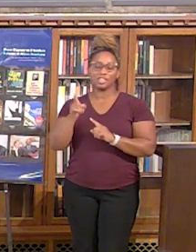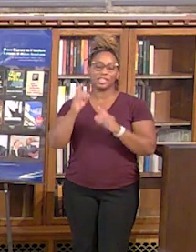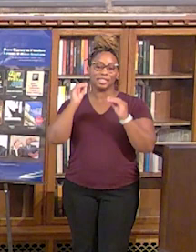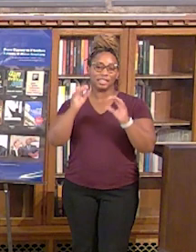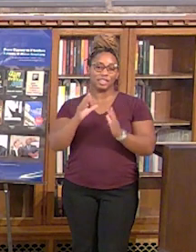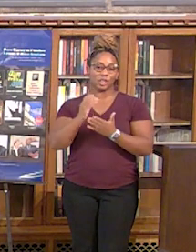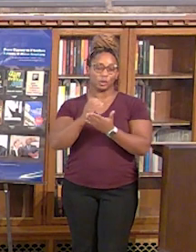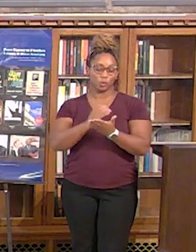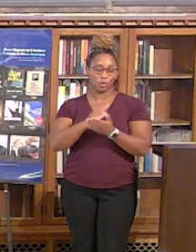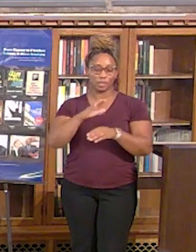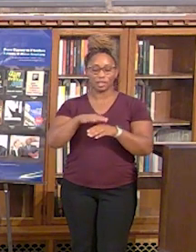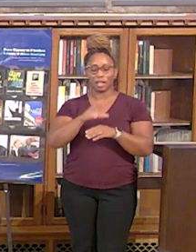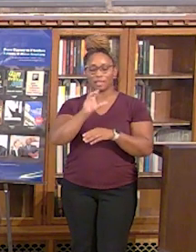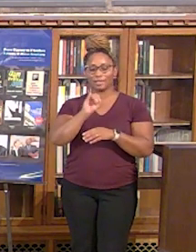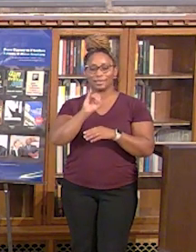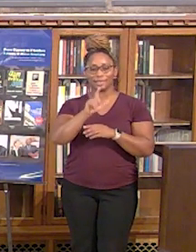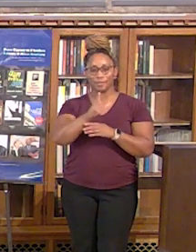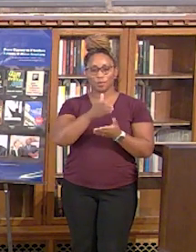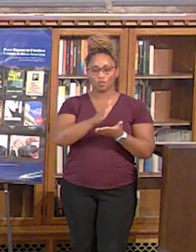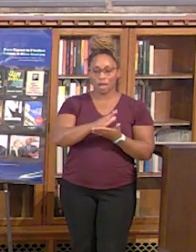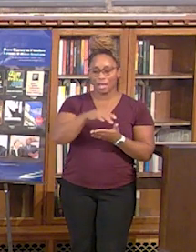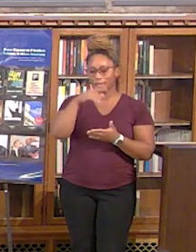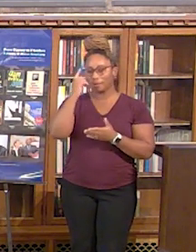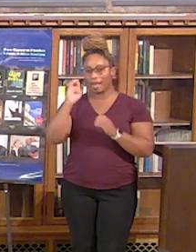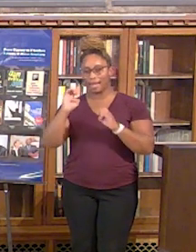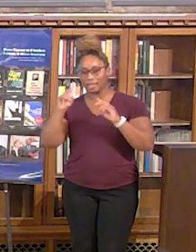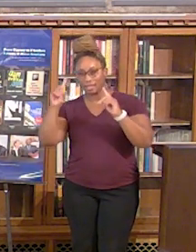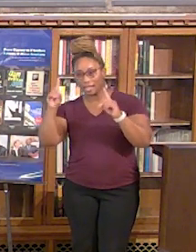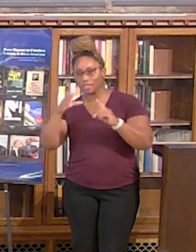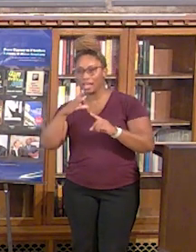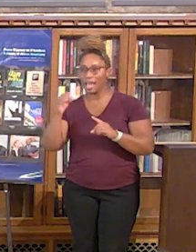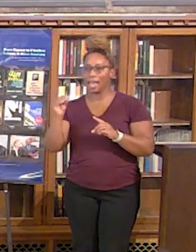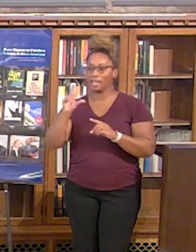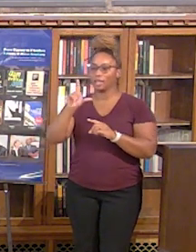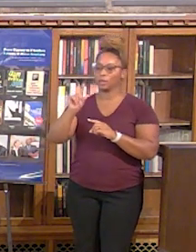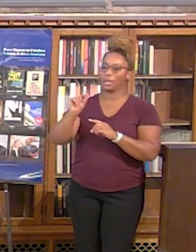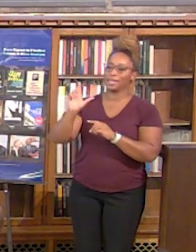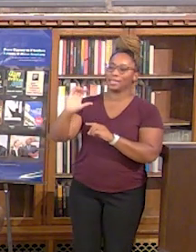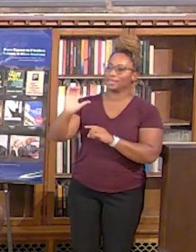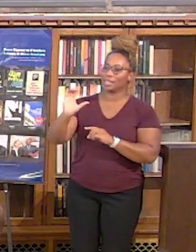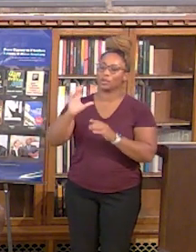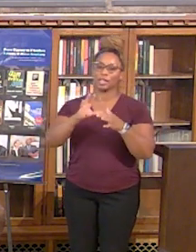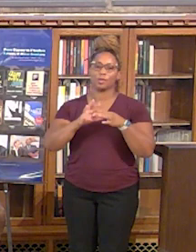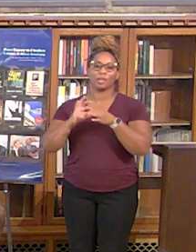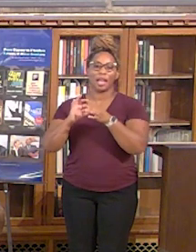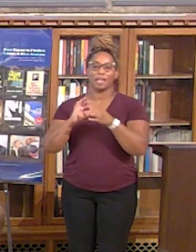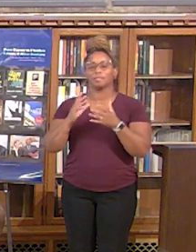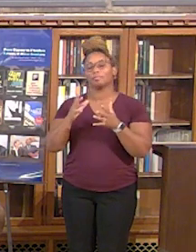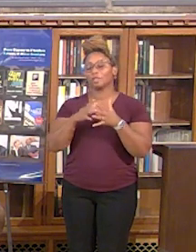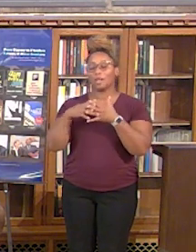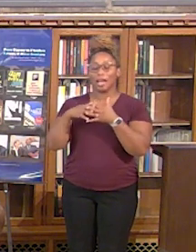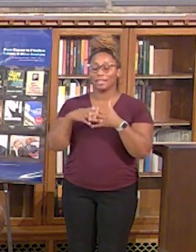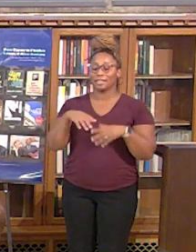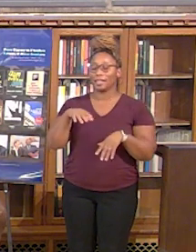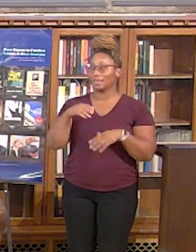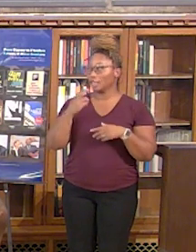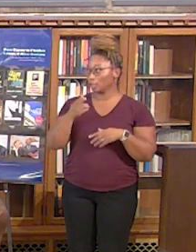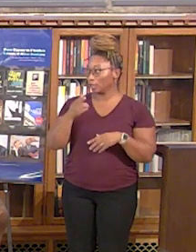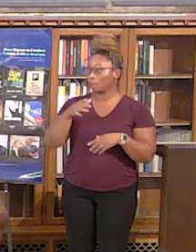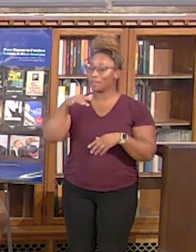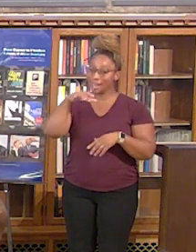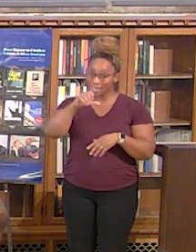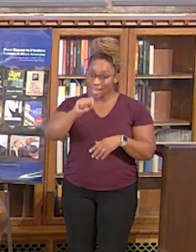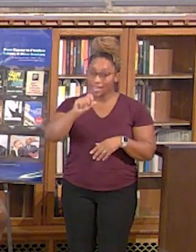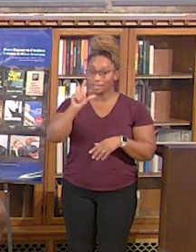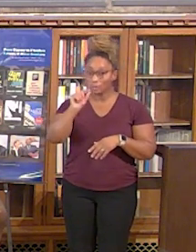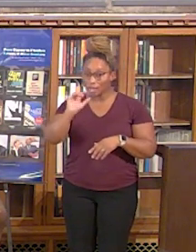courses on civil rights black education and 20th Century United States history and yes the 20th